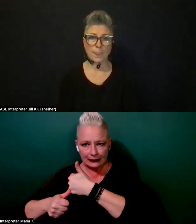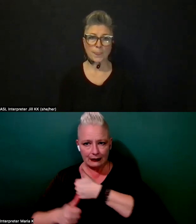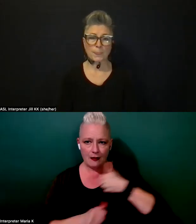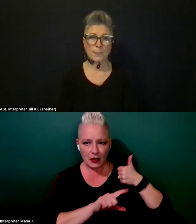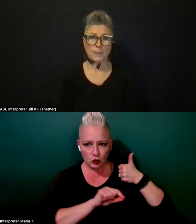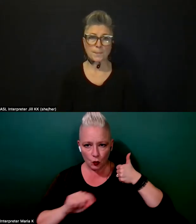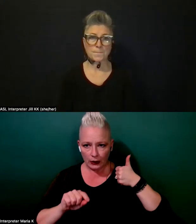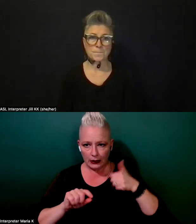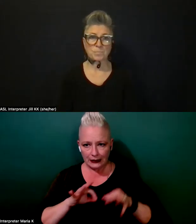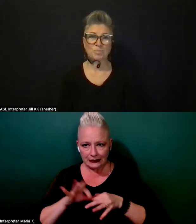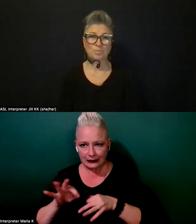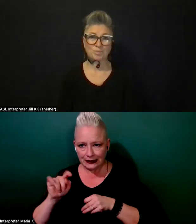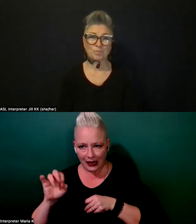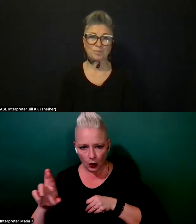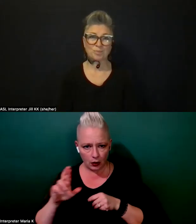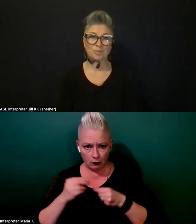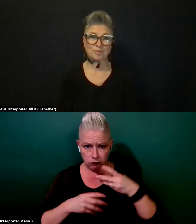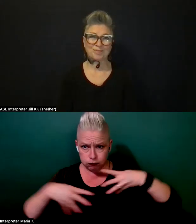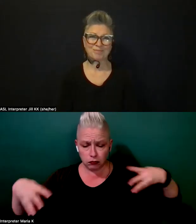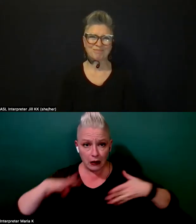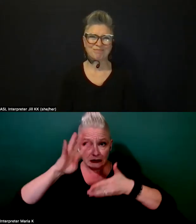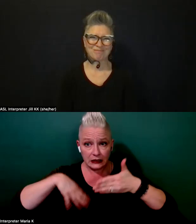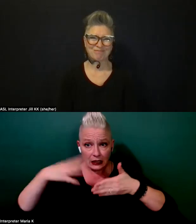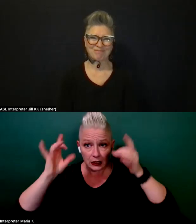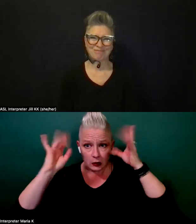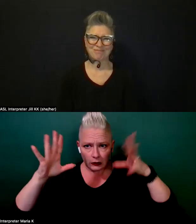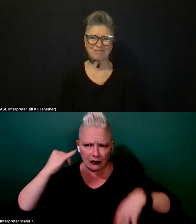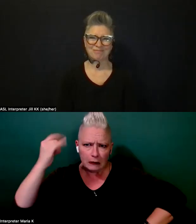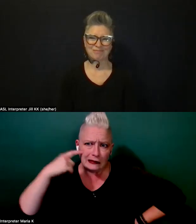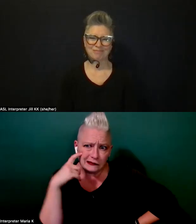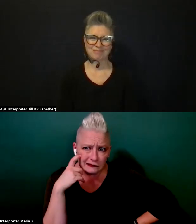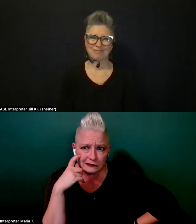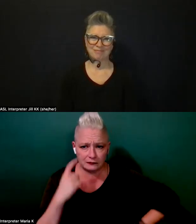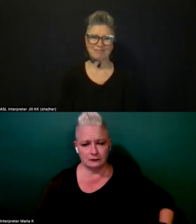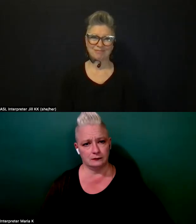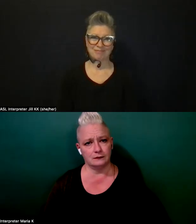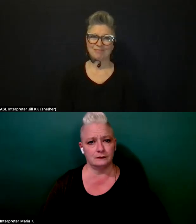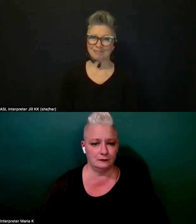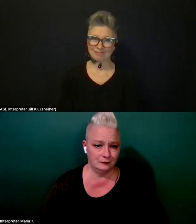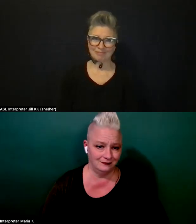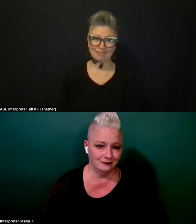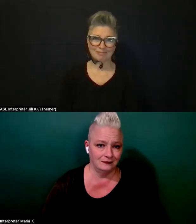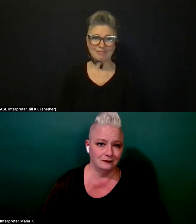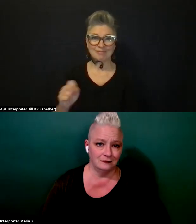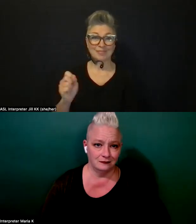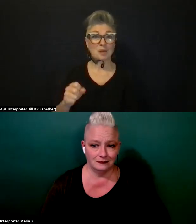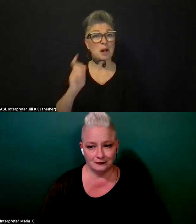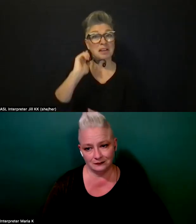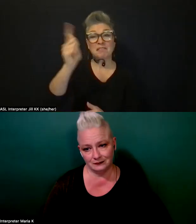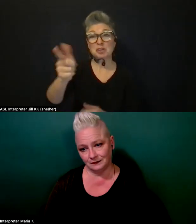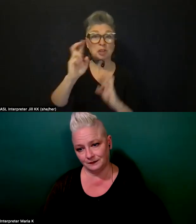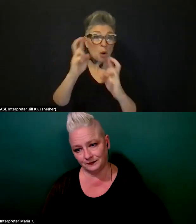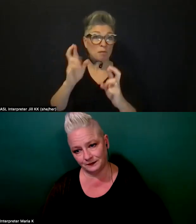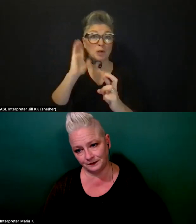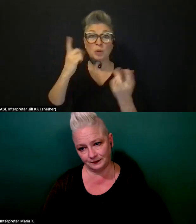Like it's a scheduling nightmare, I imagine. Yeah, eventually, hopefully, we will get there and you will have